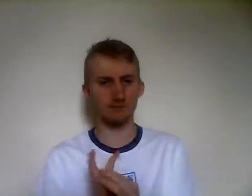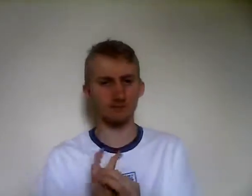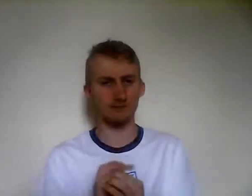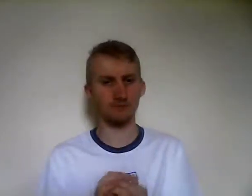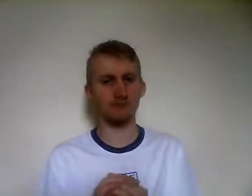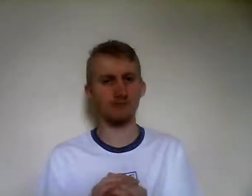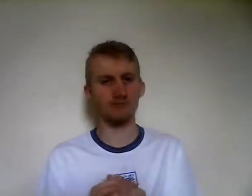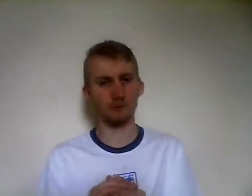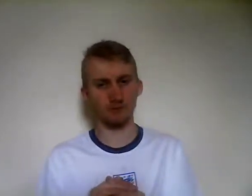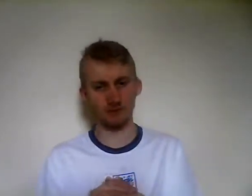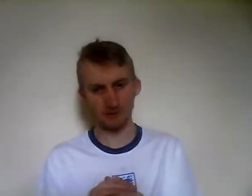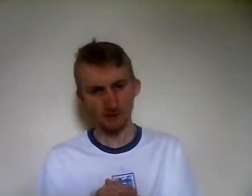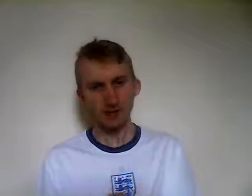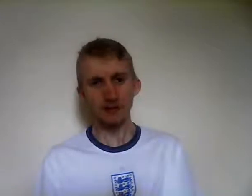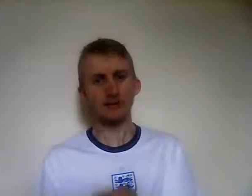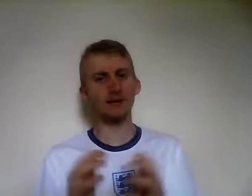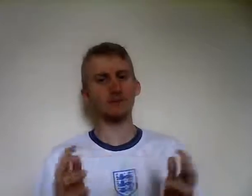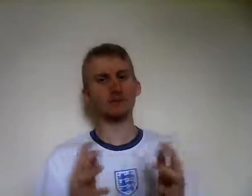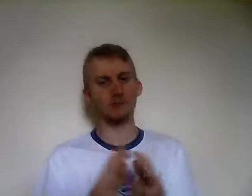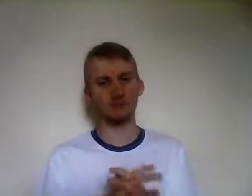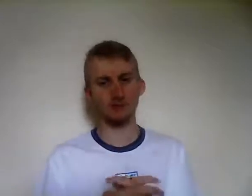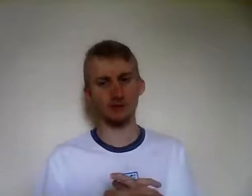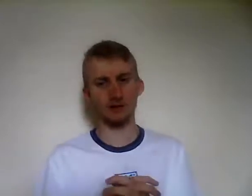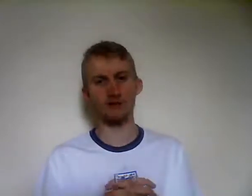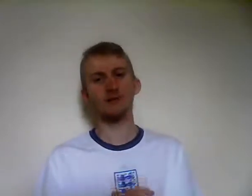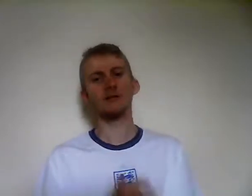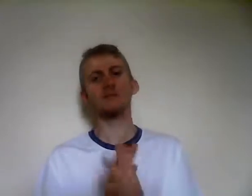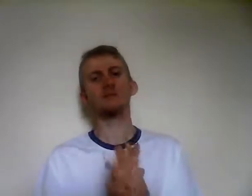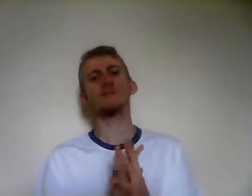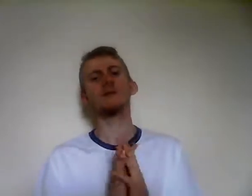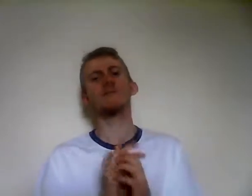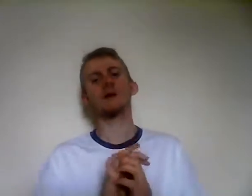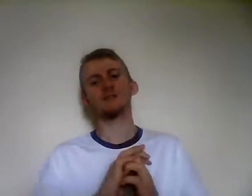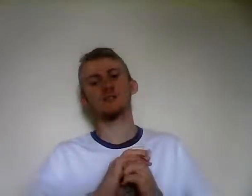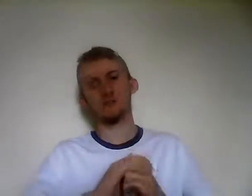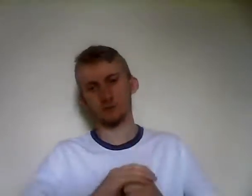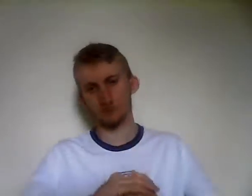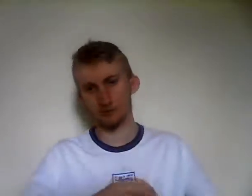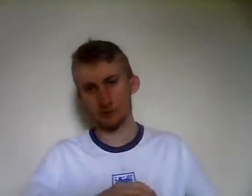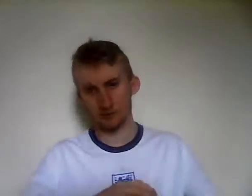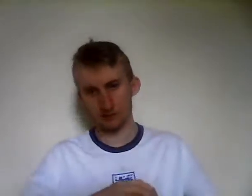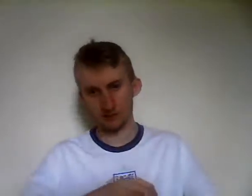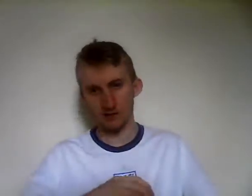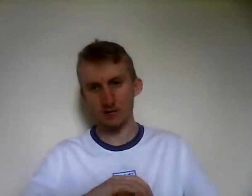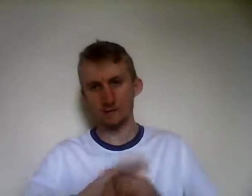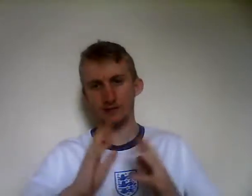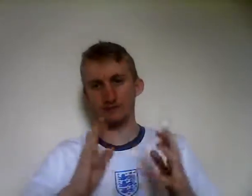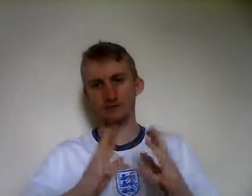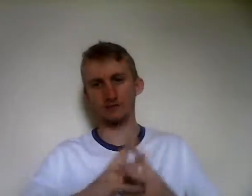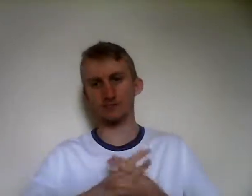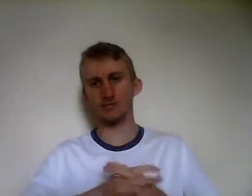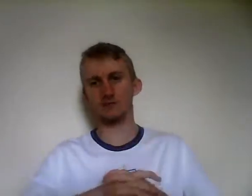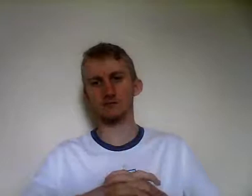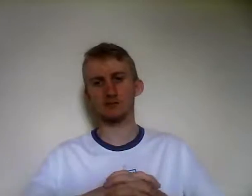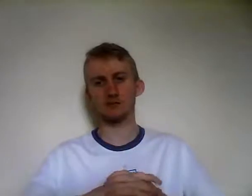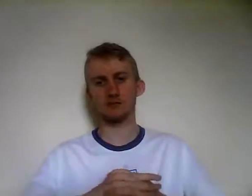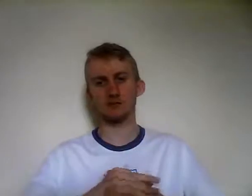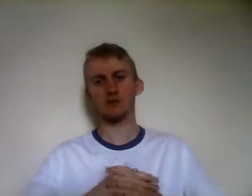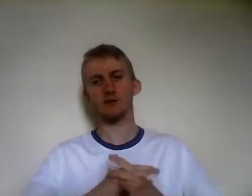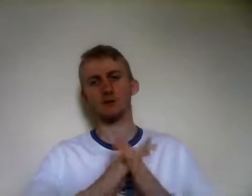made the perfect appointment, he left on the 12th of July to become the new manager of Nottingham Forest, meaning that he did not take charge of